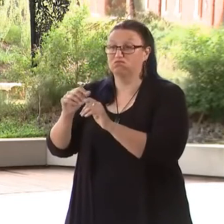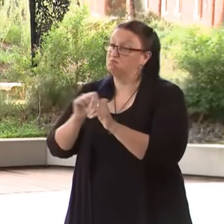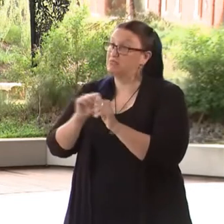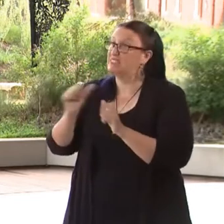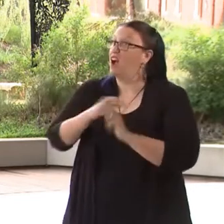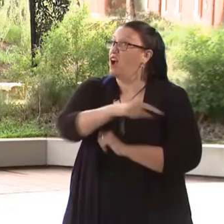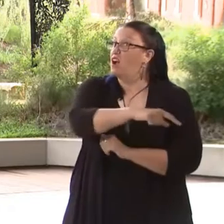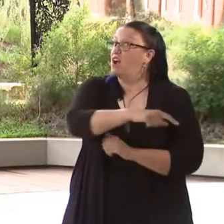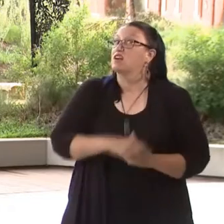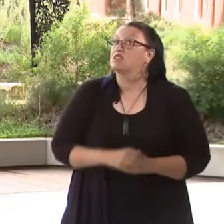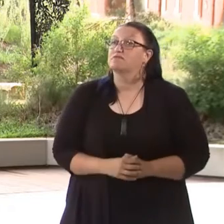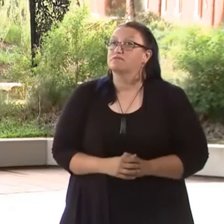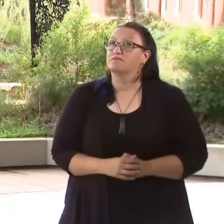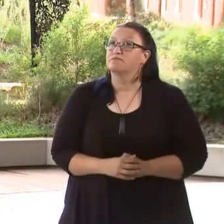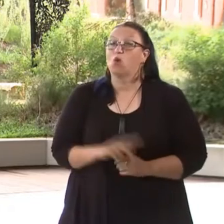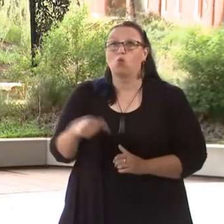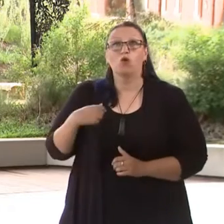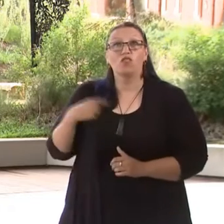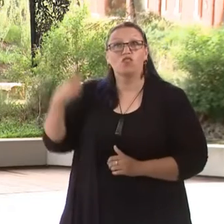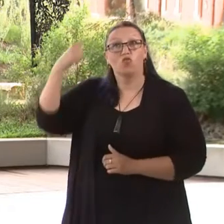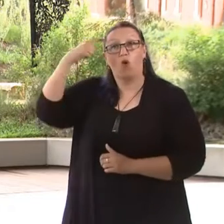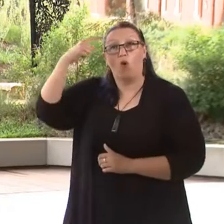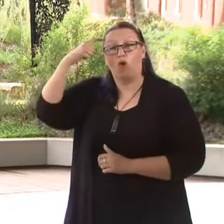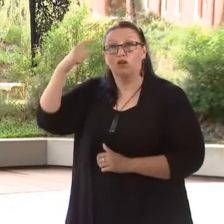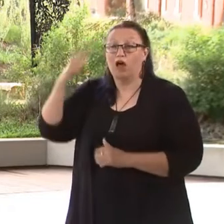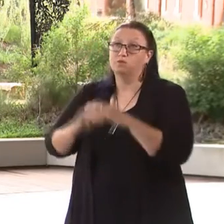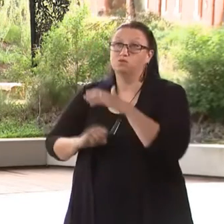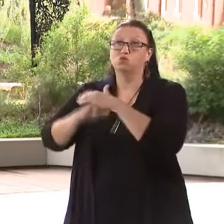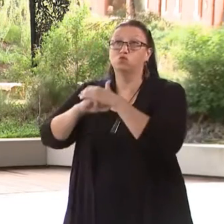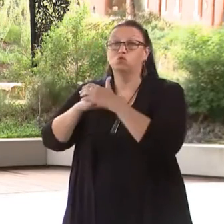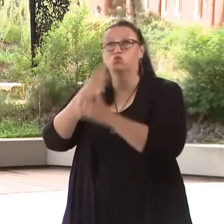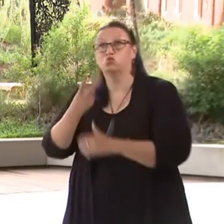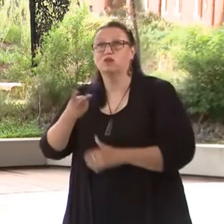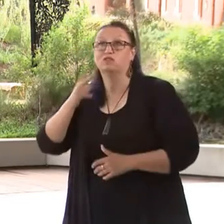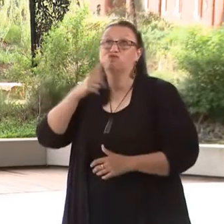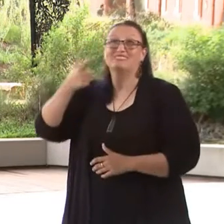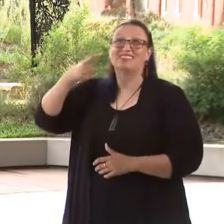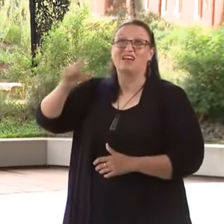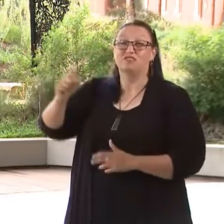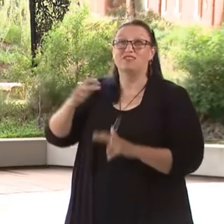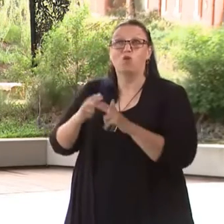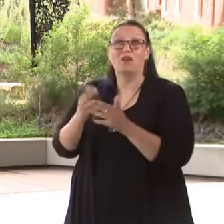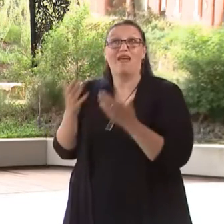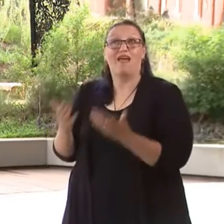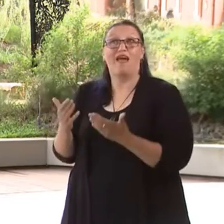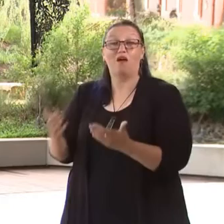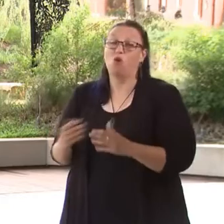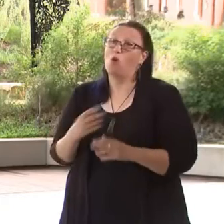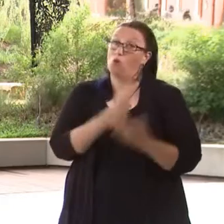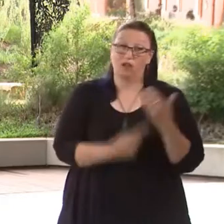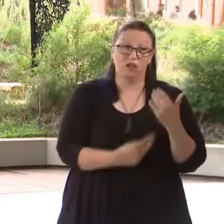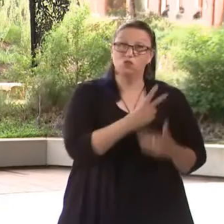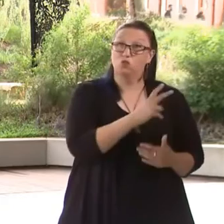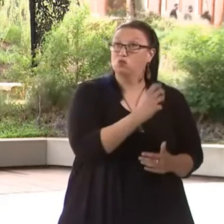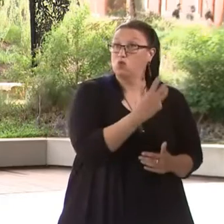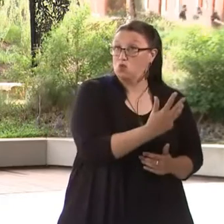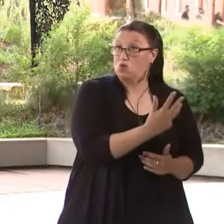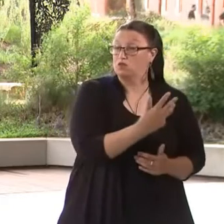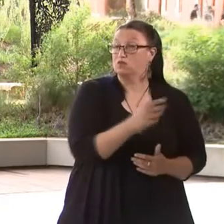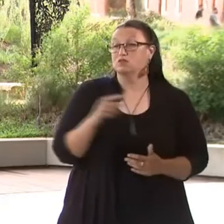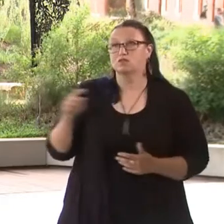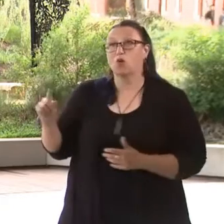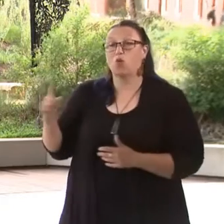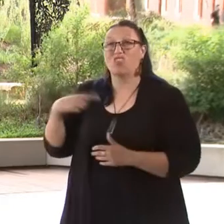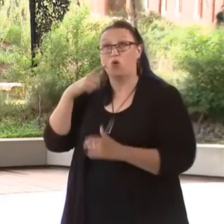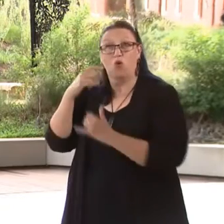ago. That was at a height we were expecting 270 on our best case scenario and 600 on